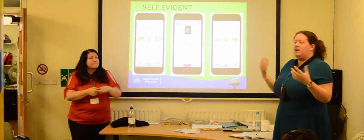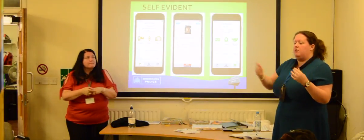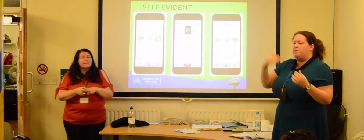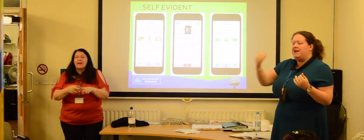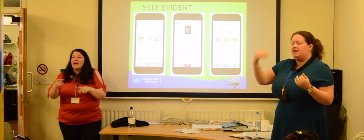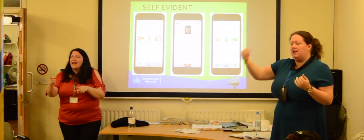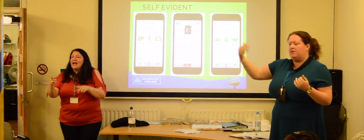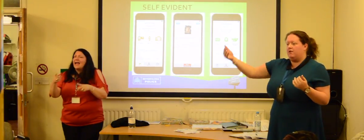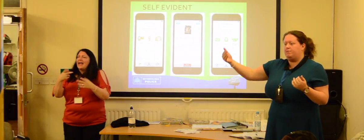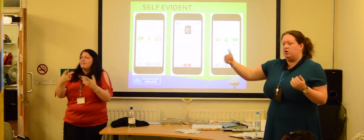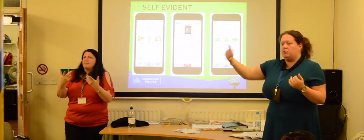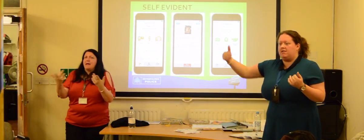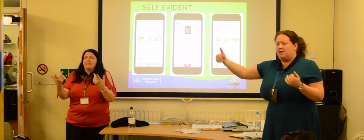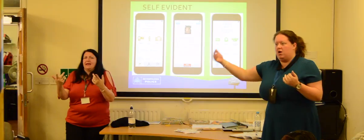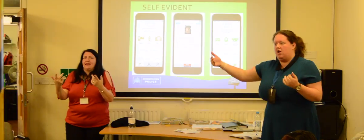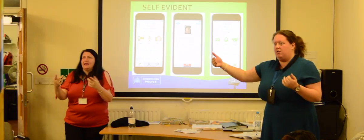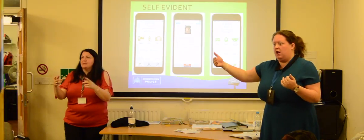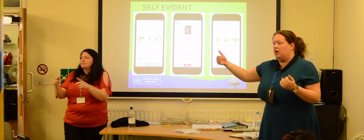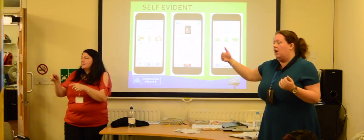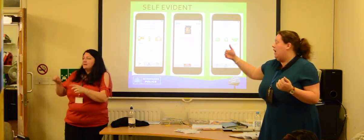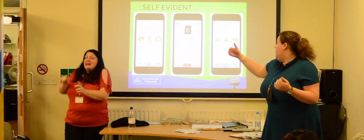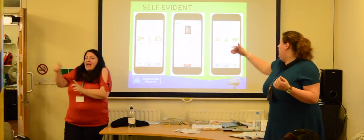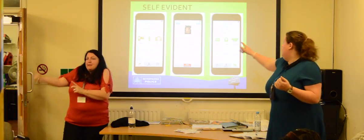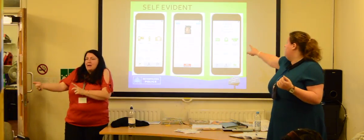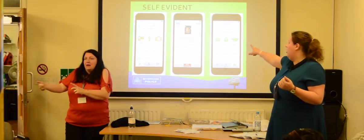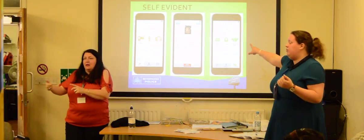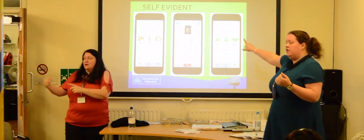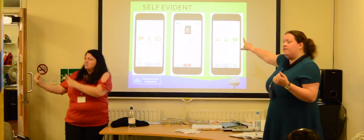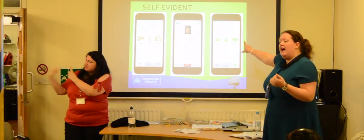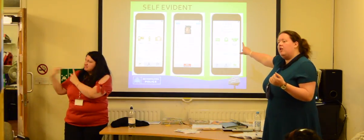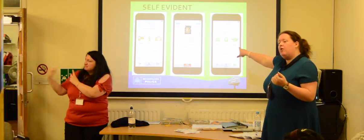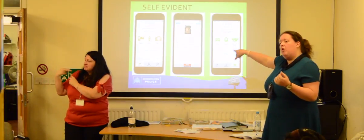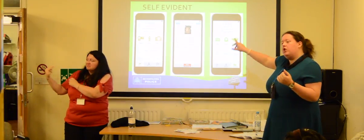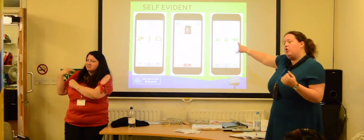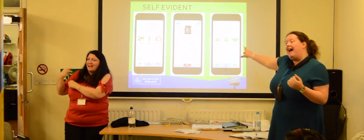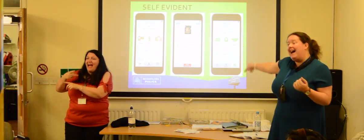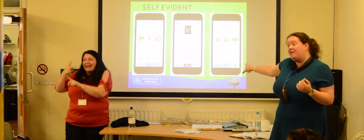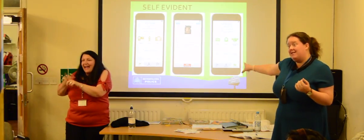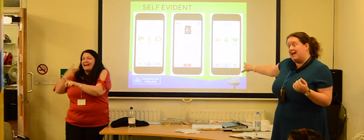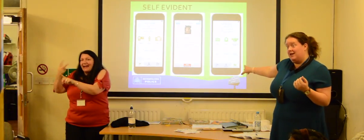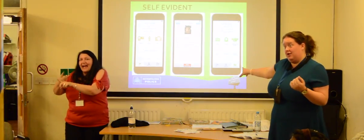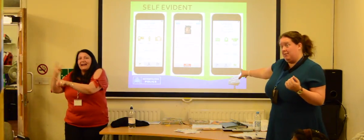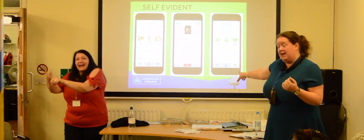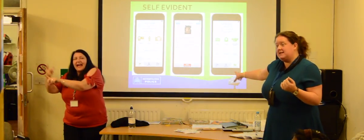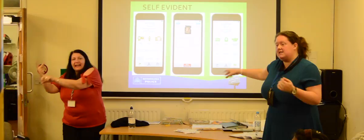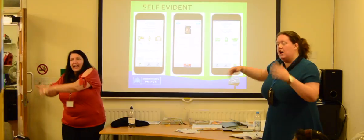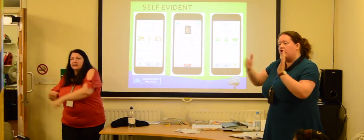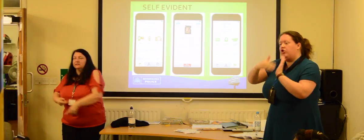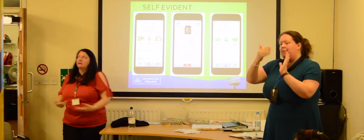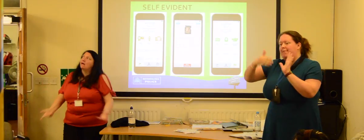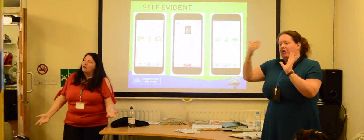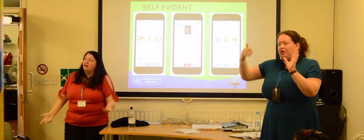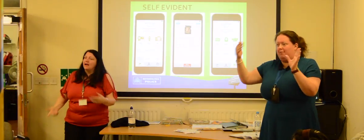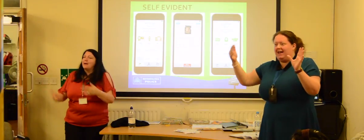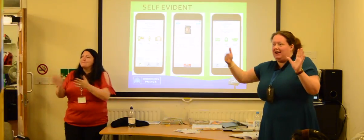are the victim of repeated sort of abuse from the same person, it gives you the option to file the report. You don't have to send it to the police. So